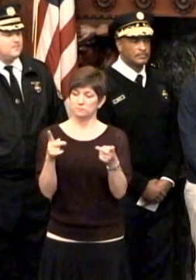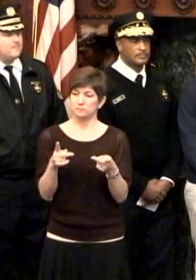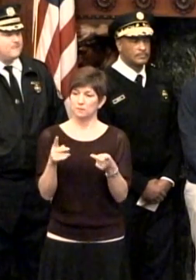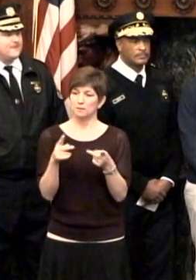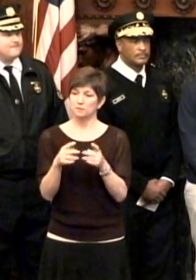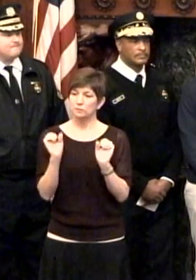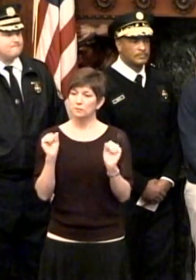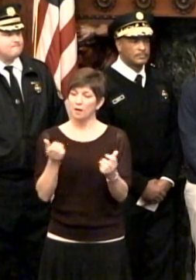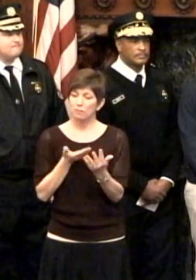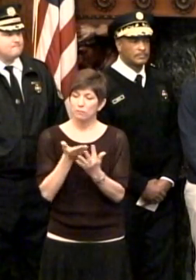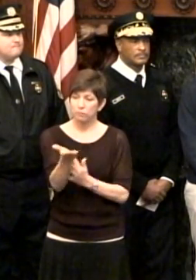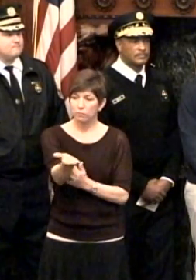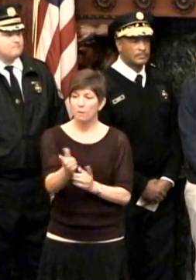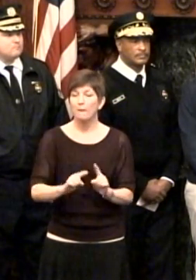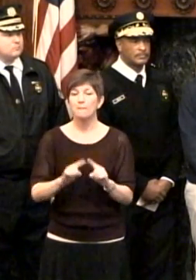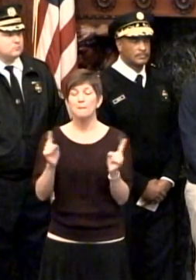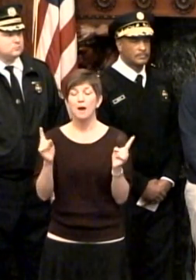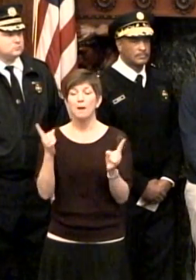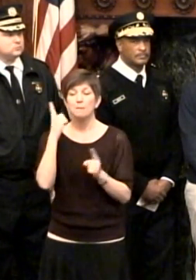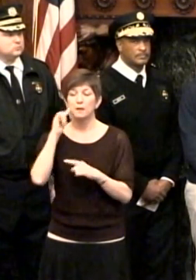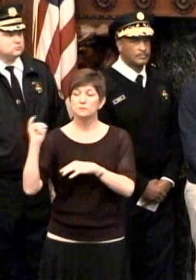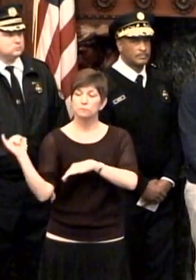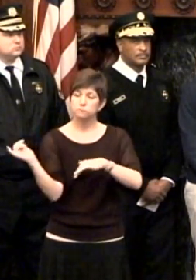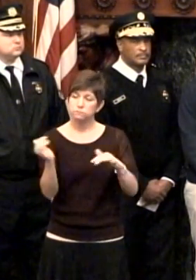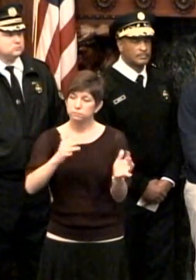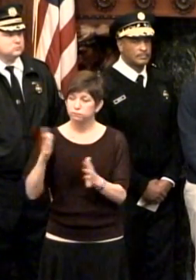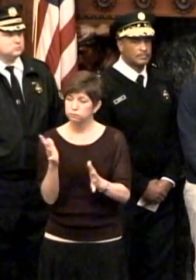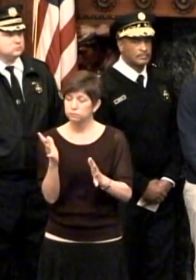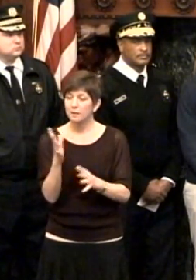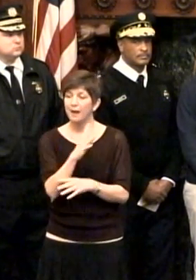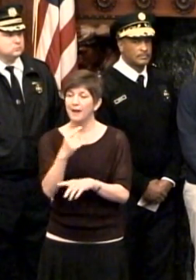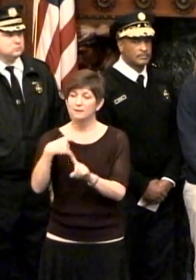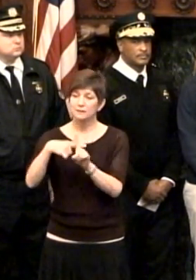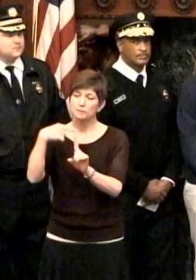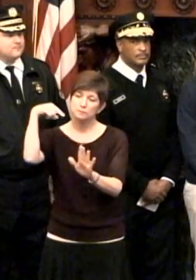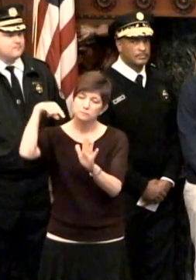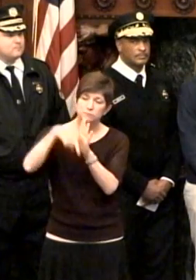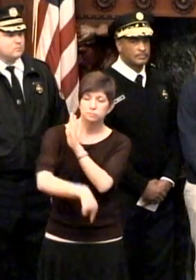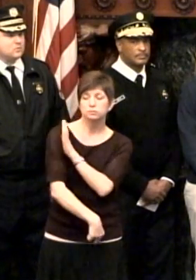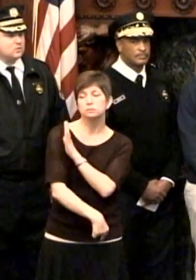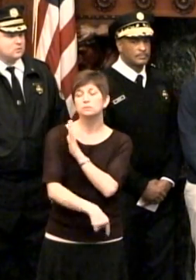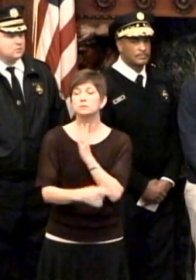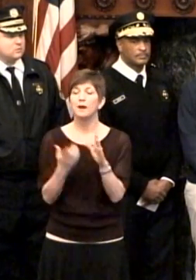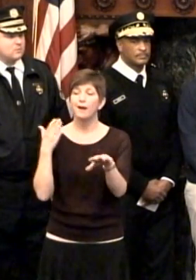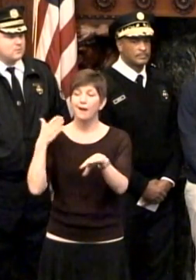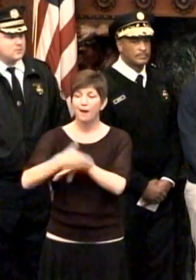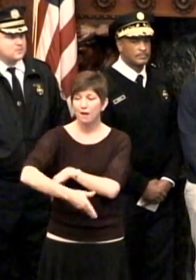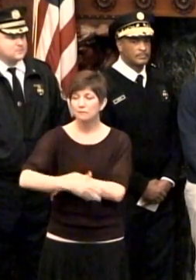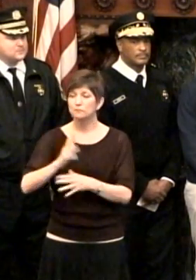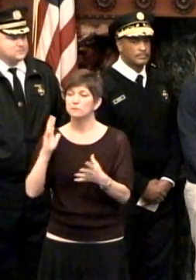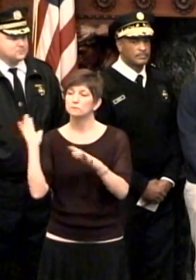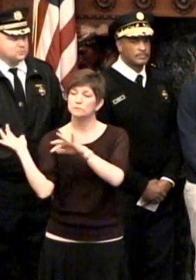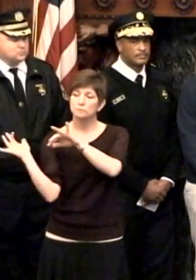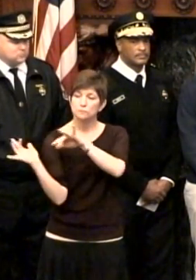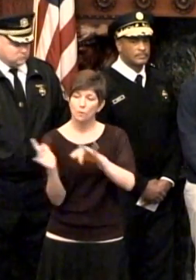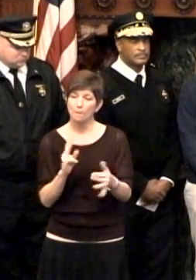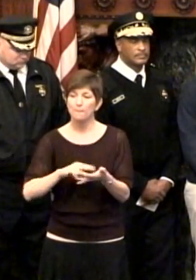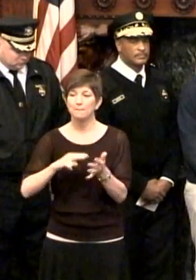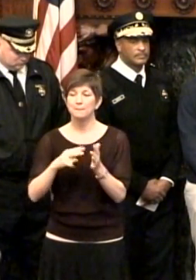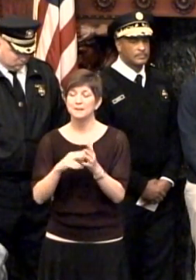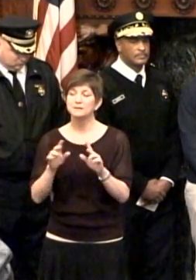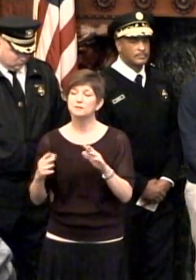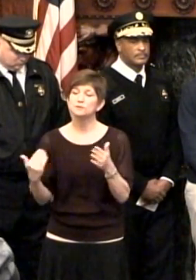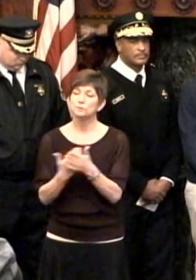passable. But high blowing winds and plummeting temperatures in the post-storm environment create their